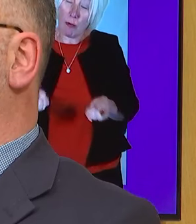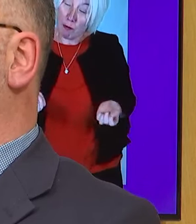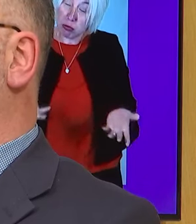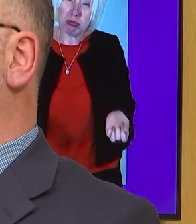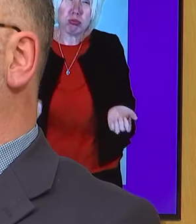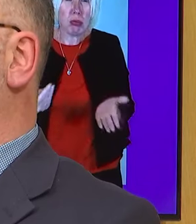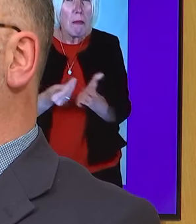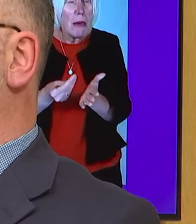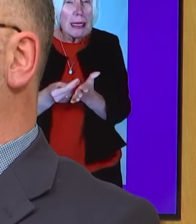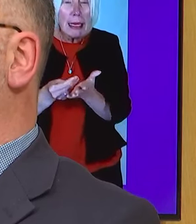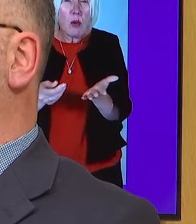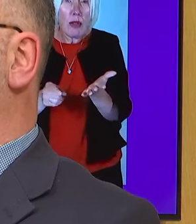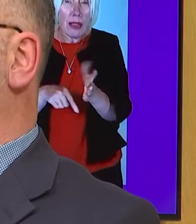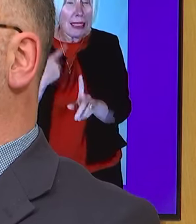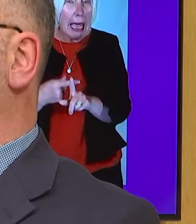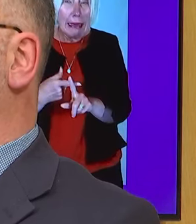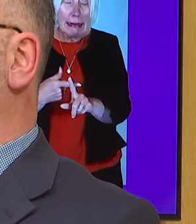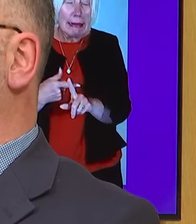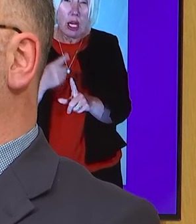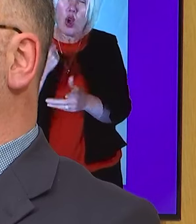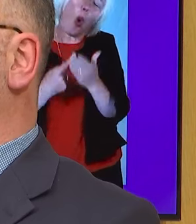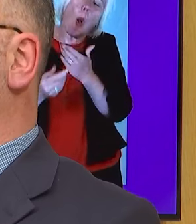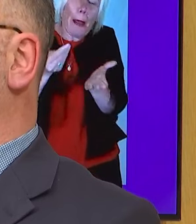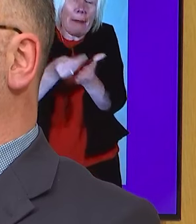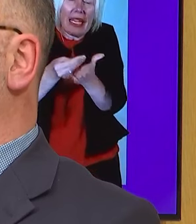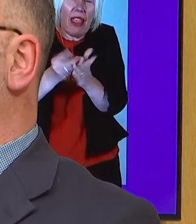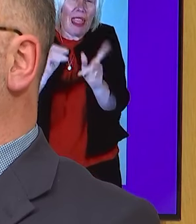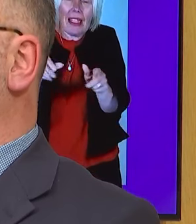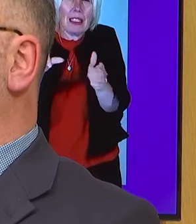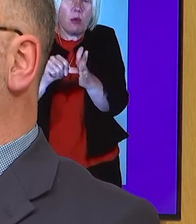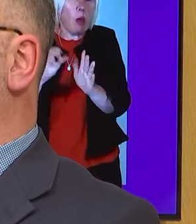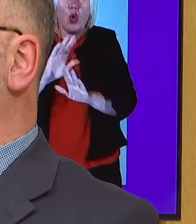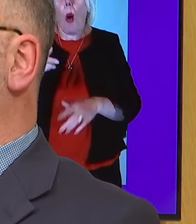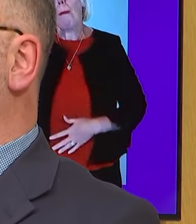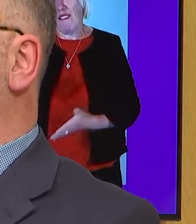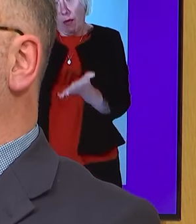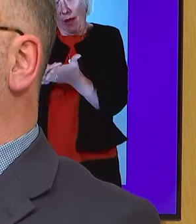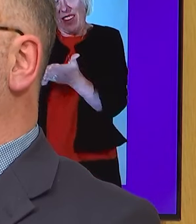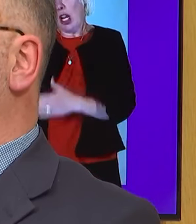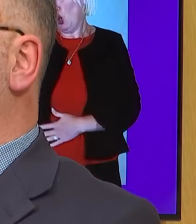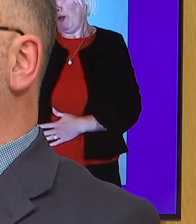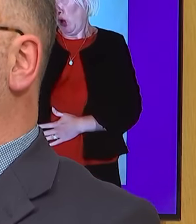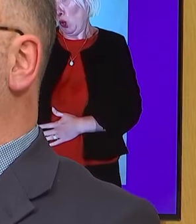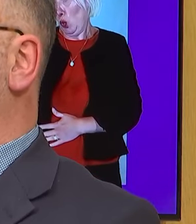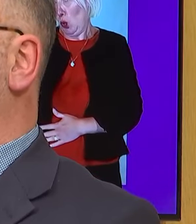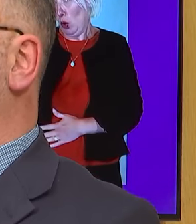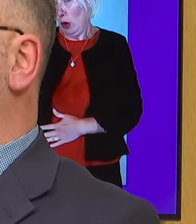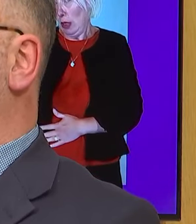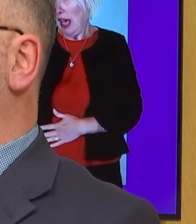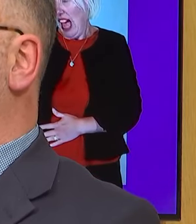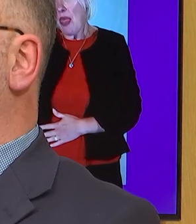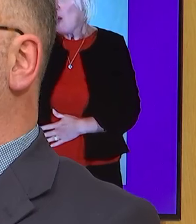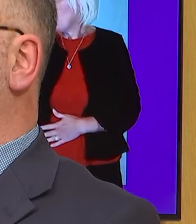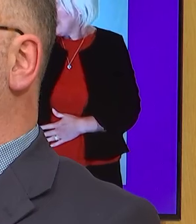wanted to talk about it in pure financial terms. And I'm not suggesting that that's what we do want, but from a financial point of view, I think this is probably a really easy case to be made